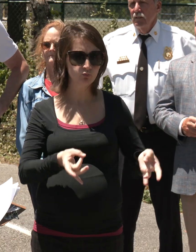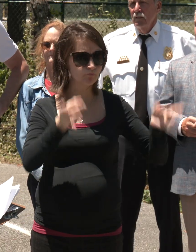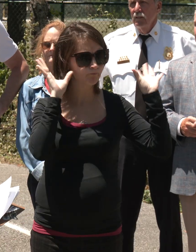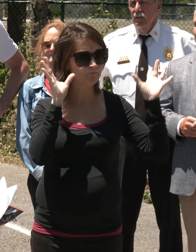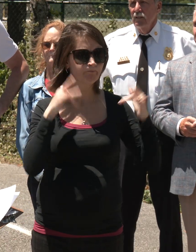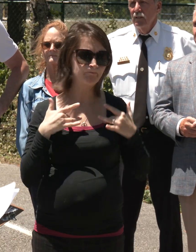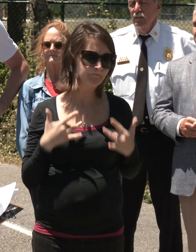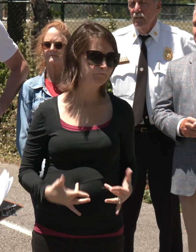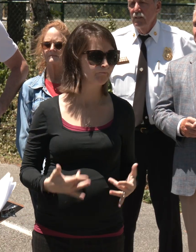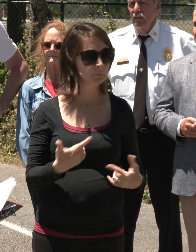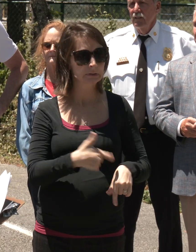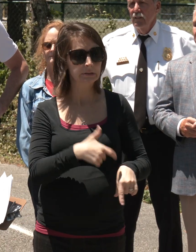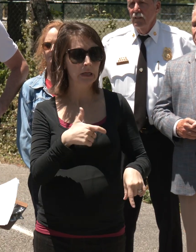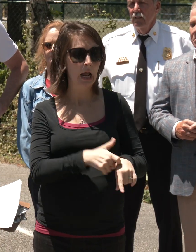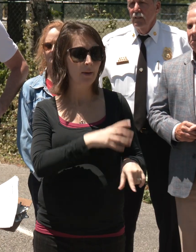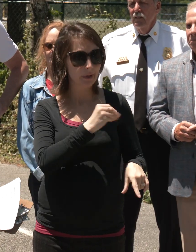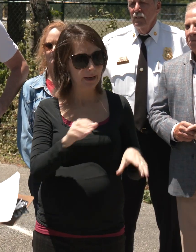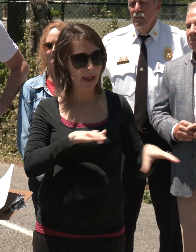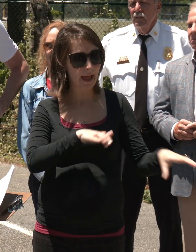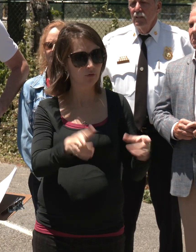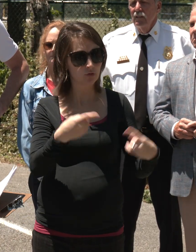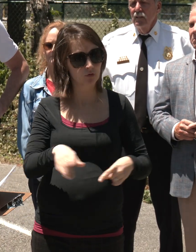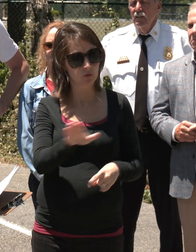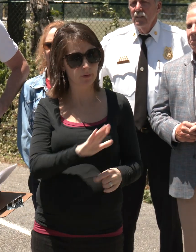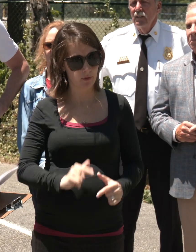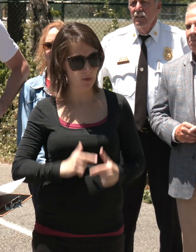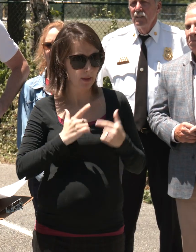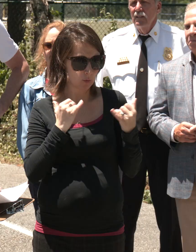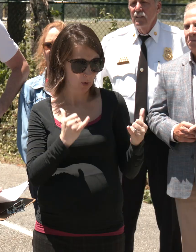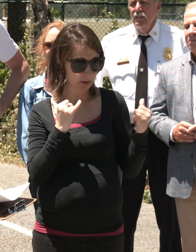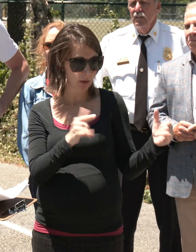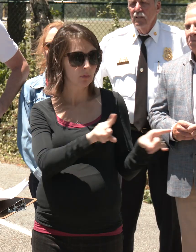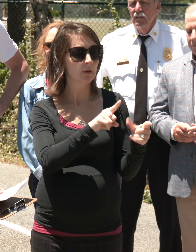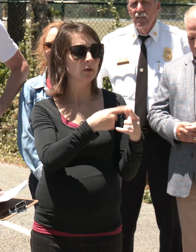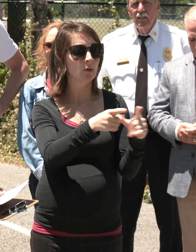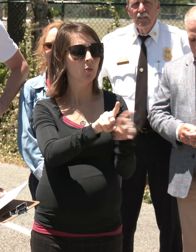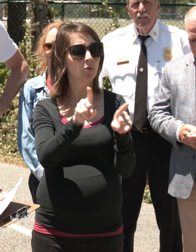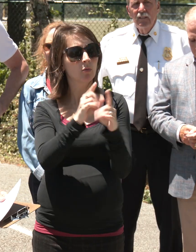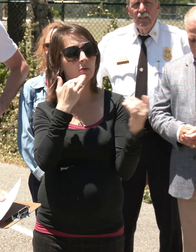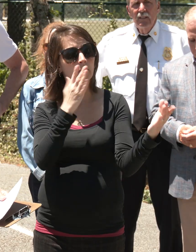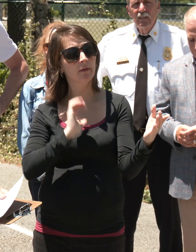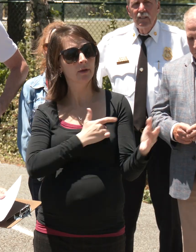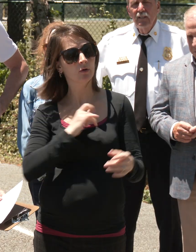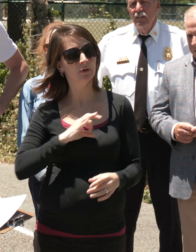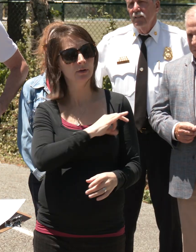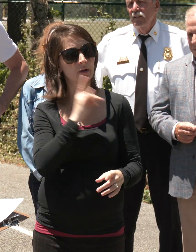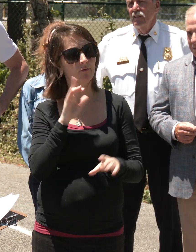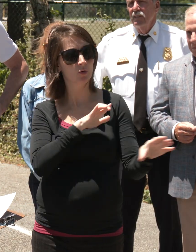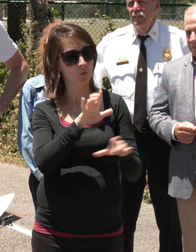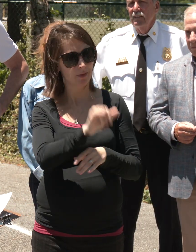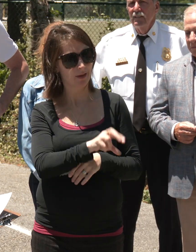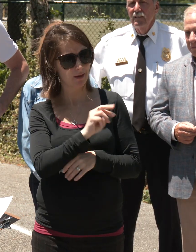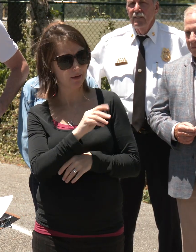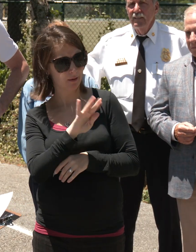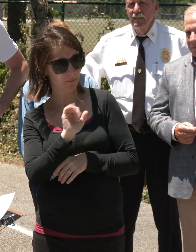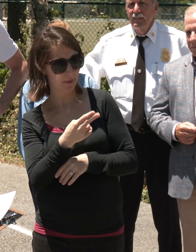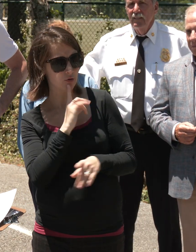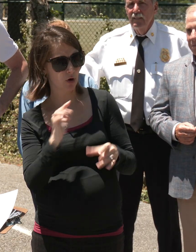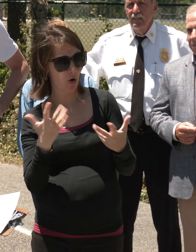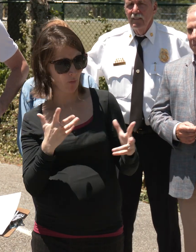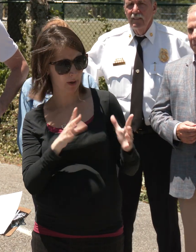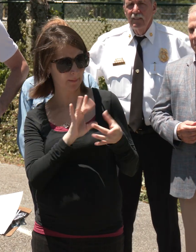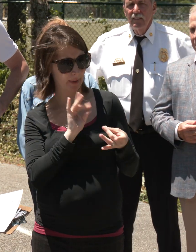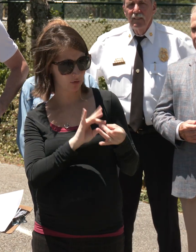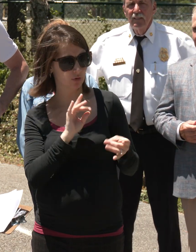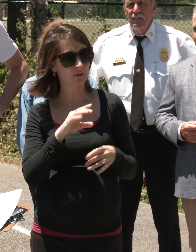devastating times and actions in their lives. And I thank our staff for doing that. As Mitch mentioned, we'll have a brief update